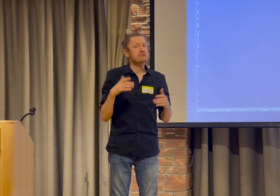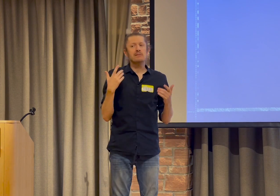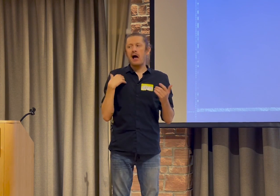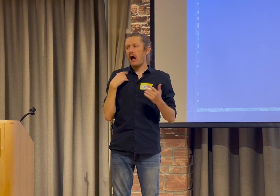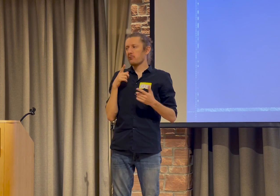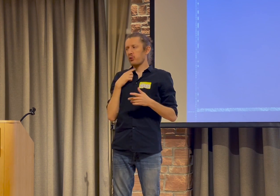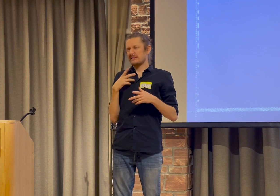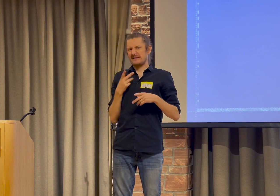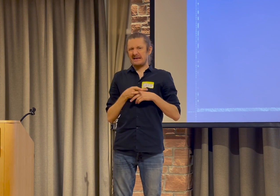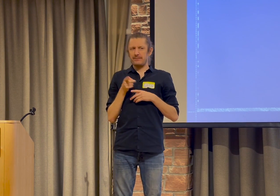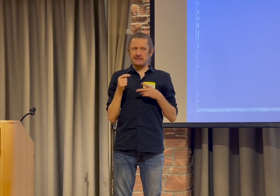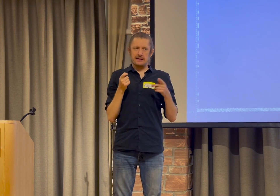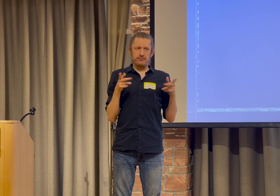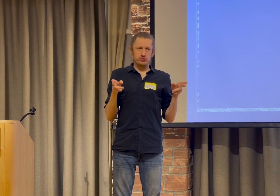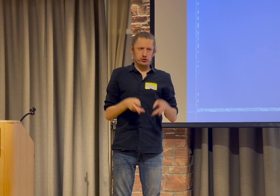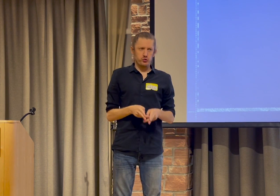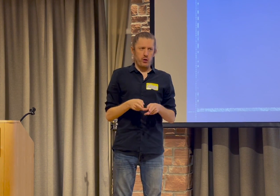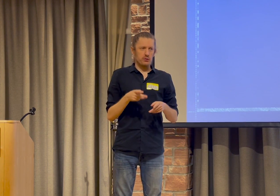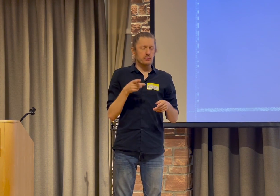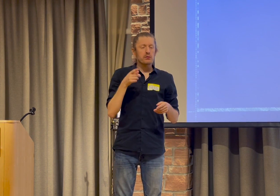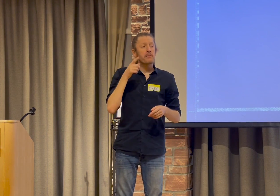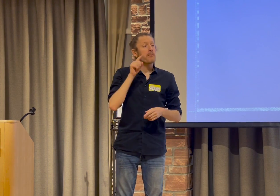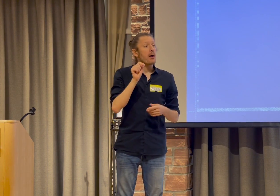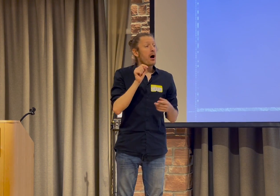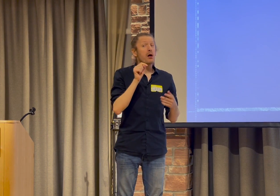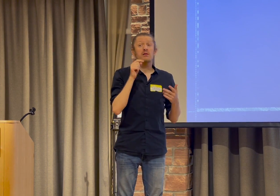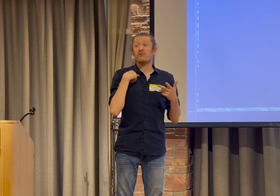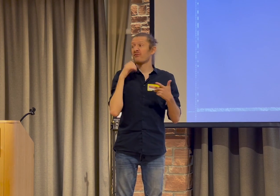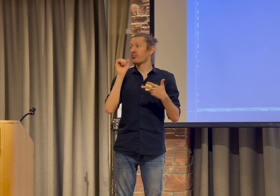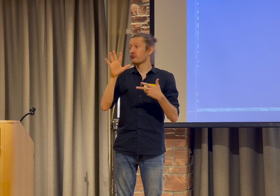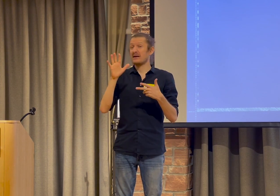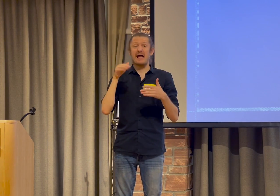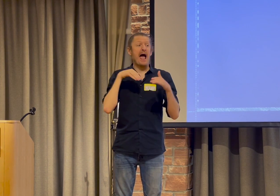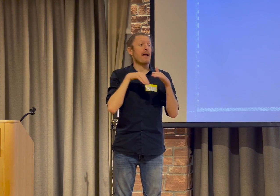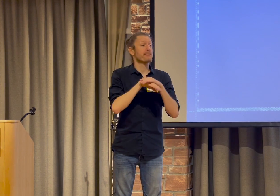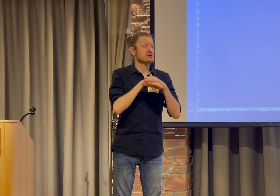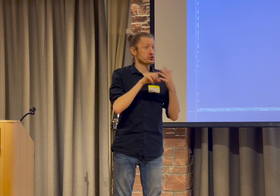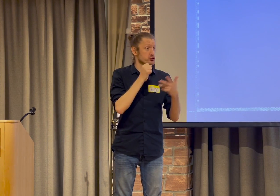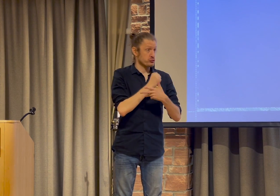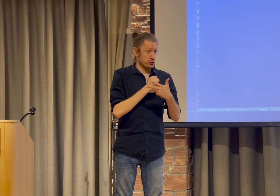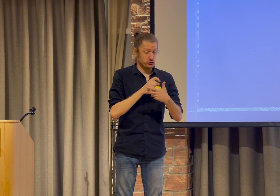So we picked a college. Now we need to talk about getting in.